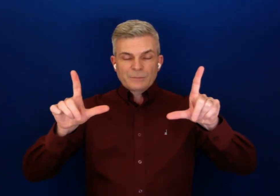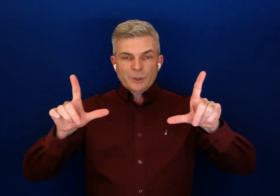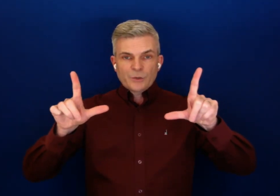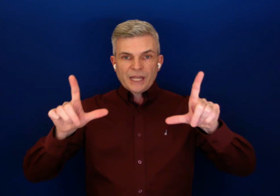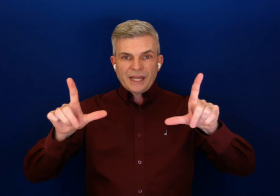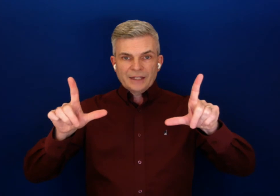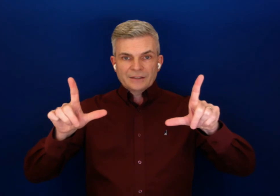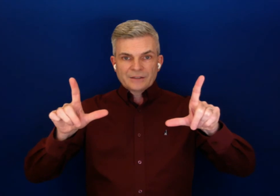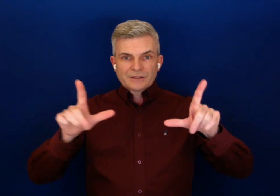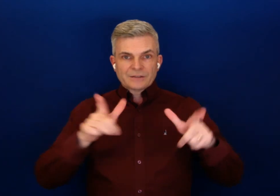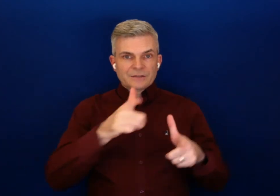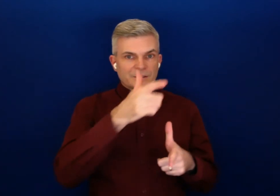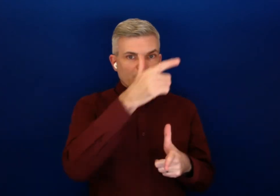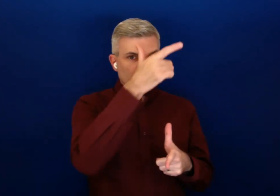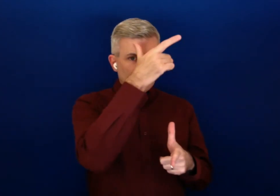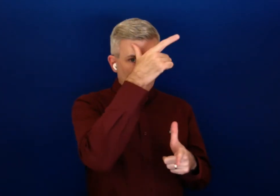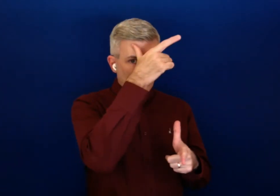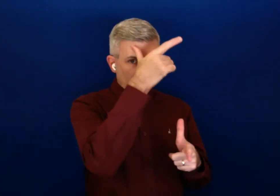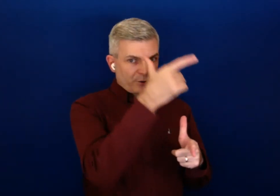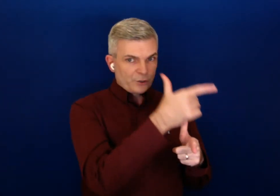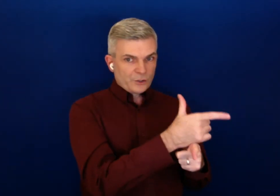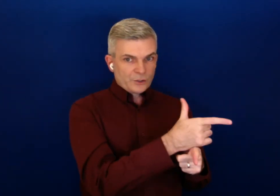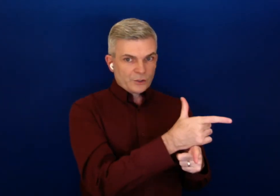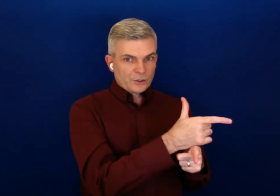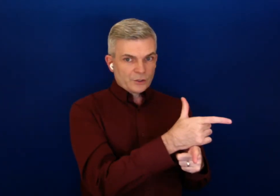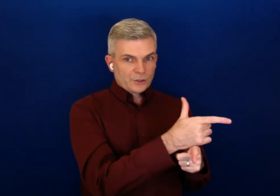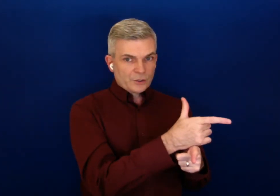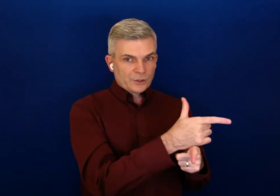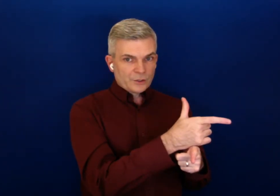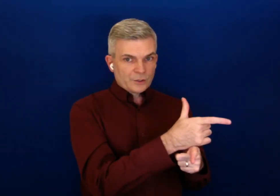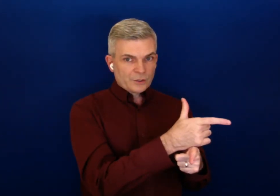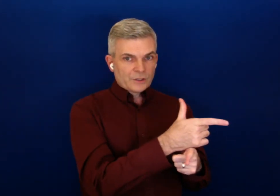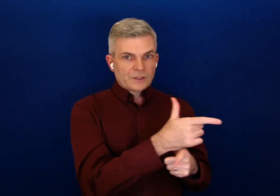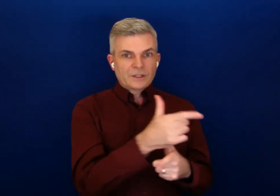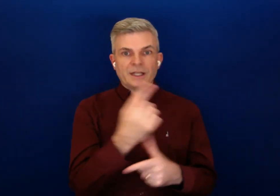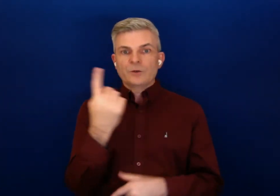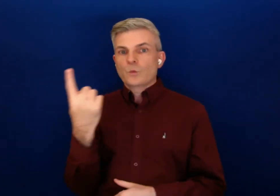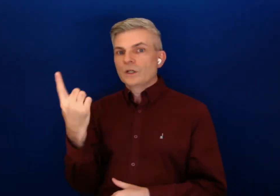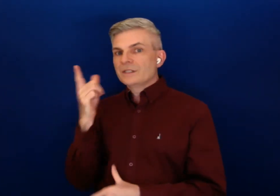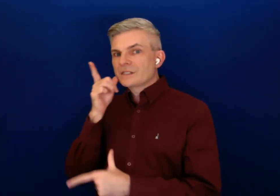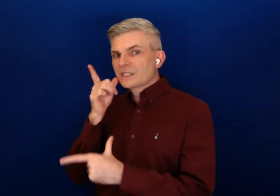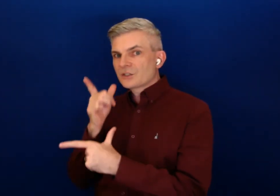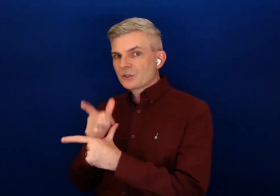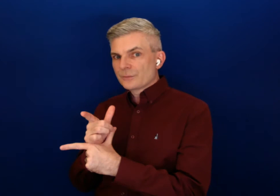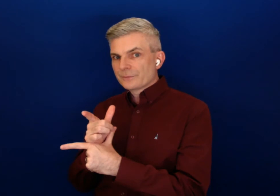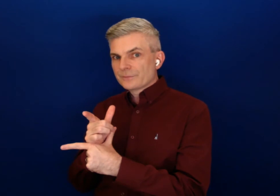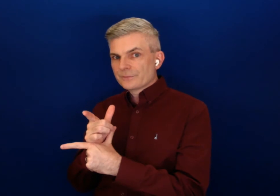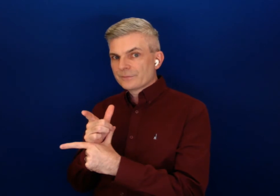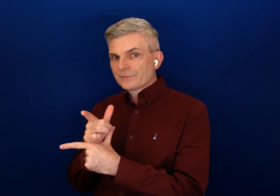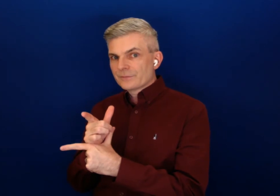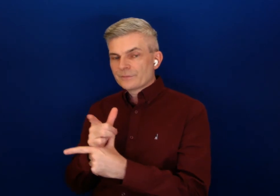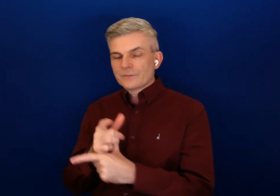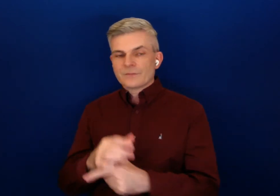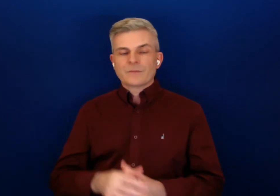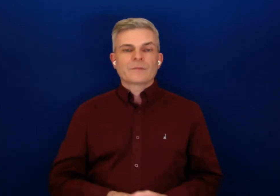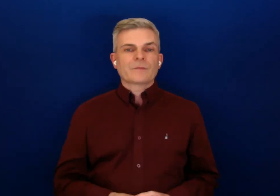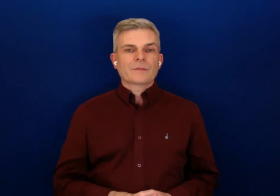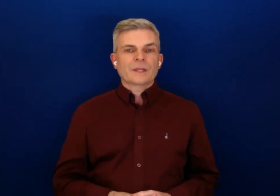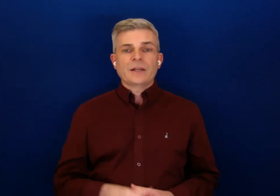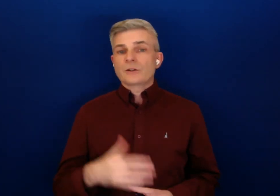both hands, brother and one sister. I could